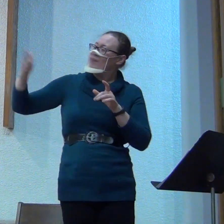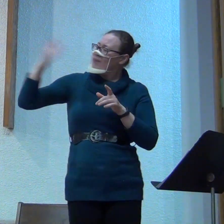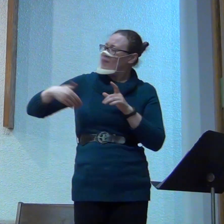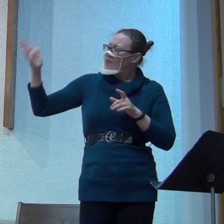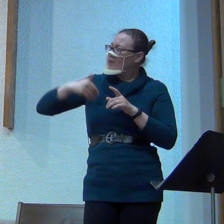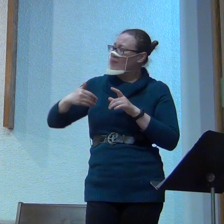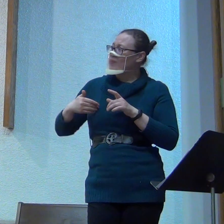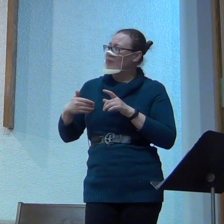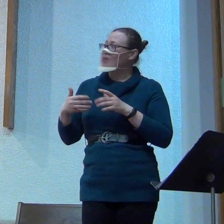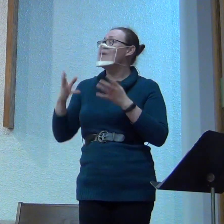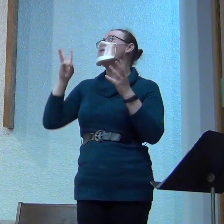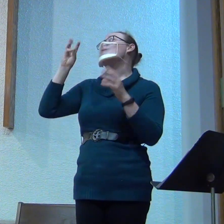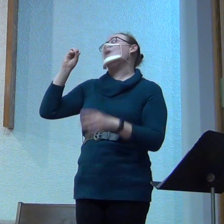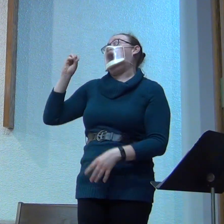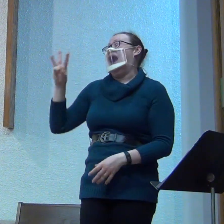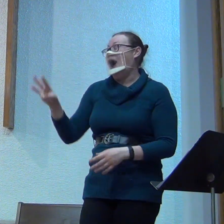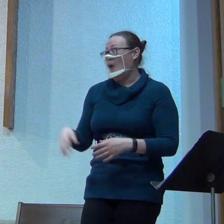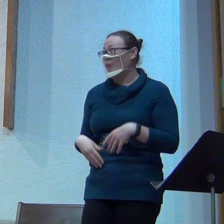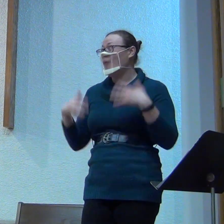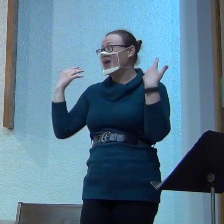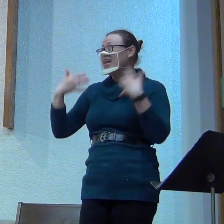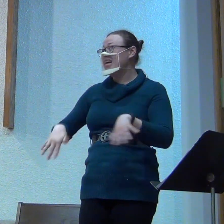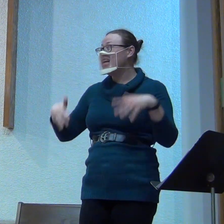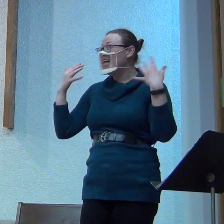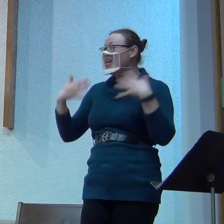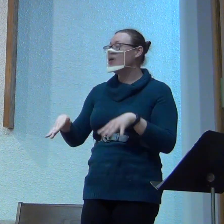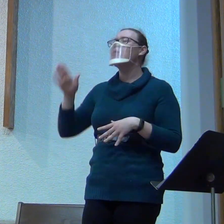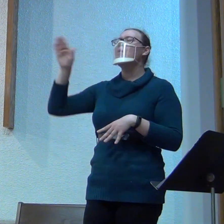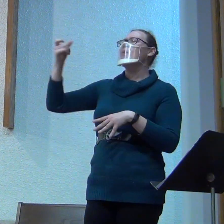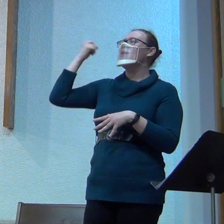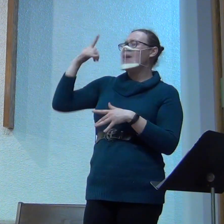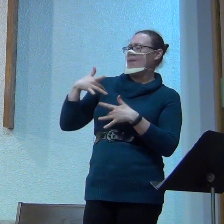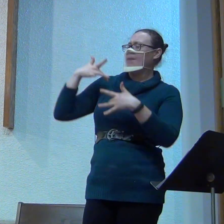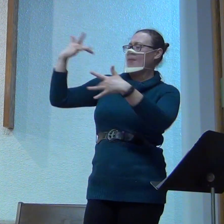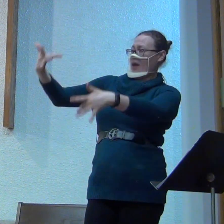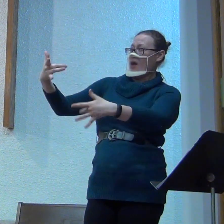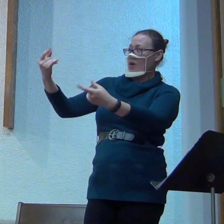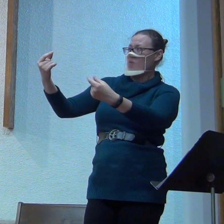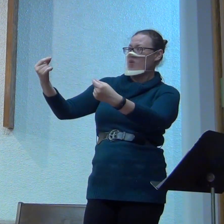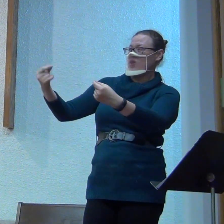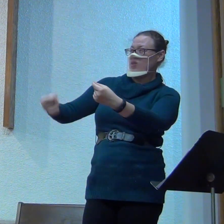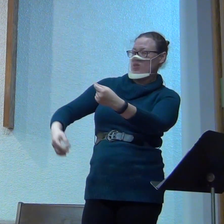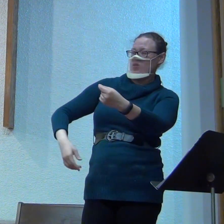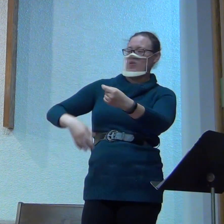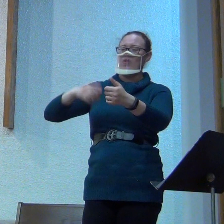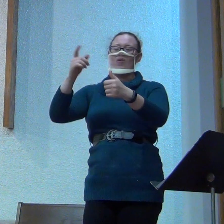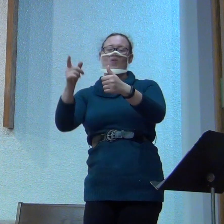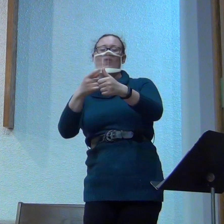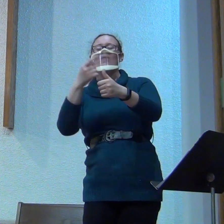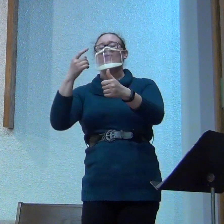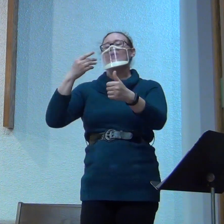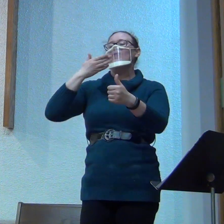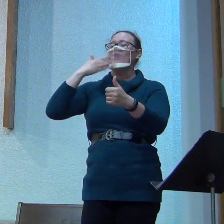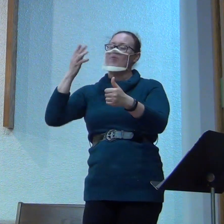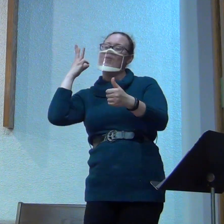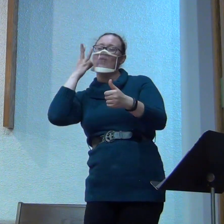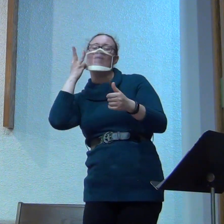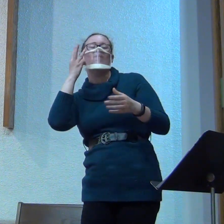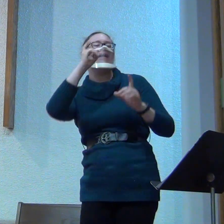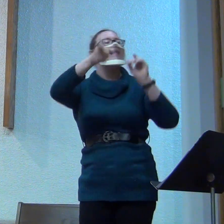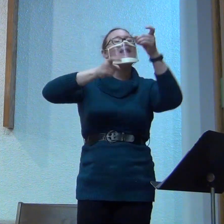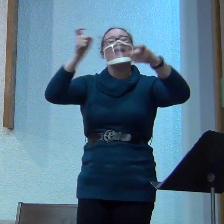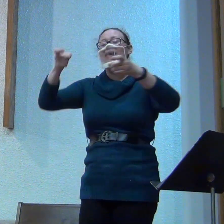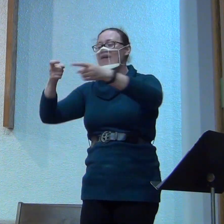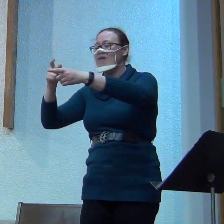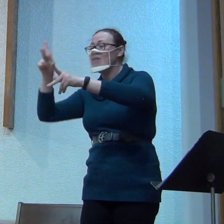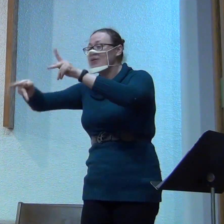says, wow. You know, most of us, we give out the good stuff first, and then after everybody's had a little too